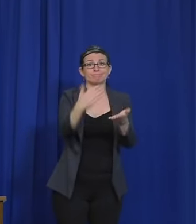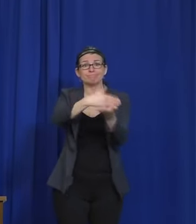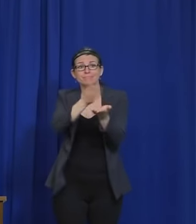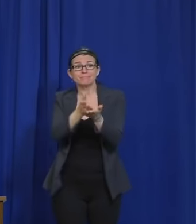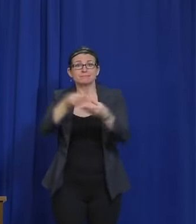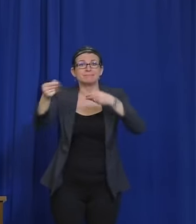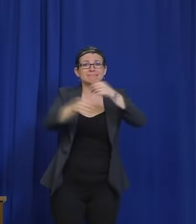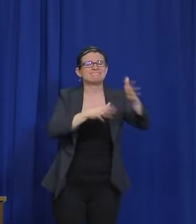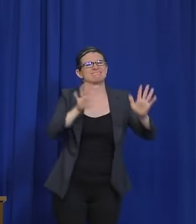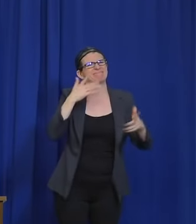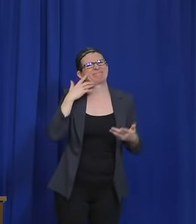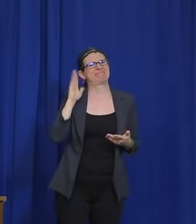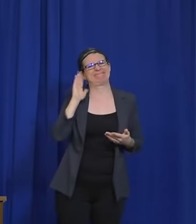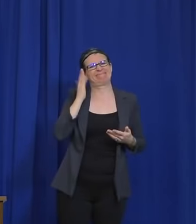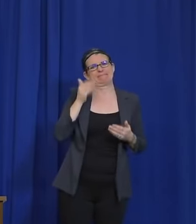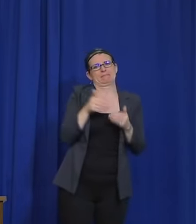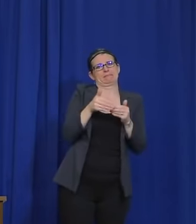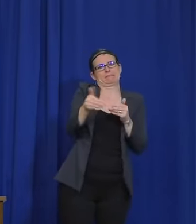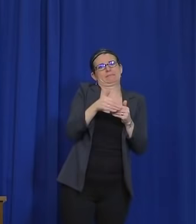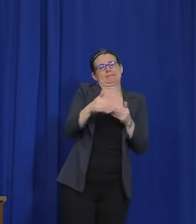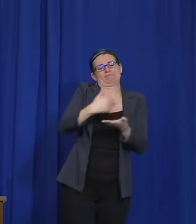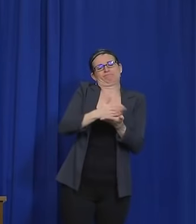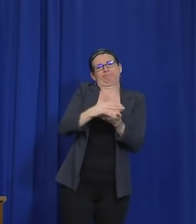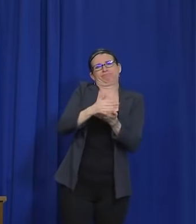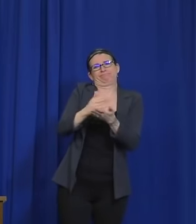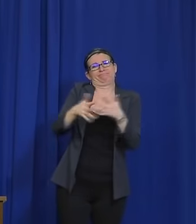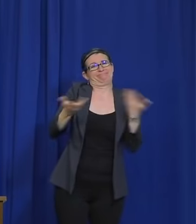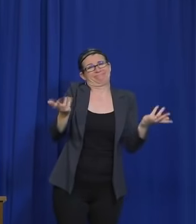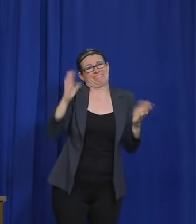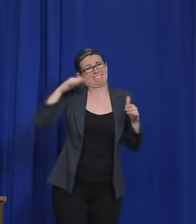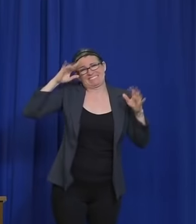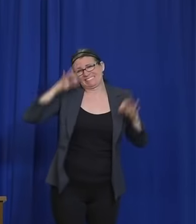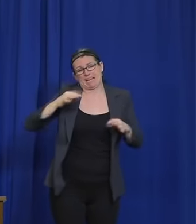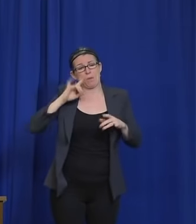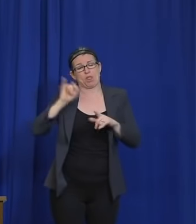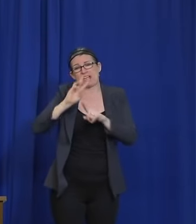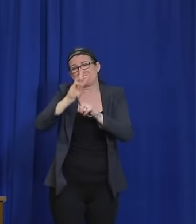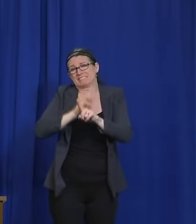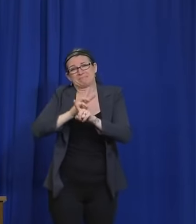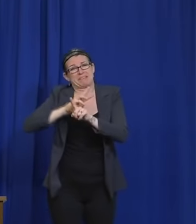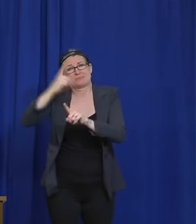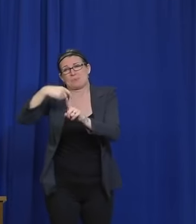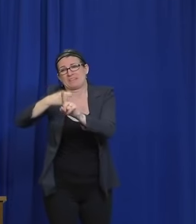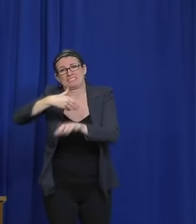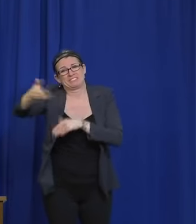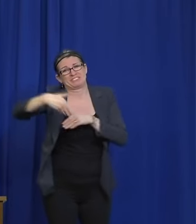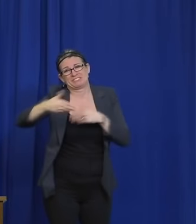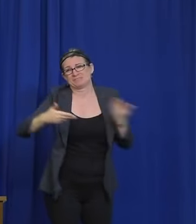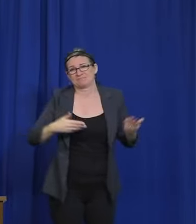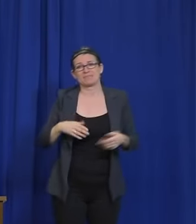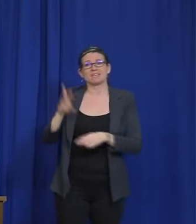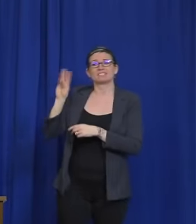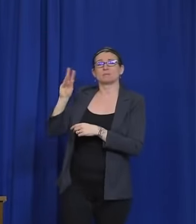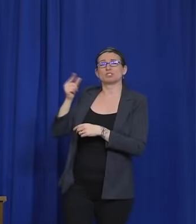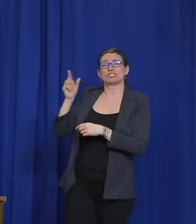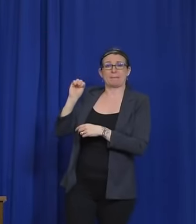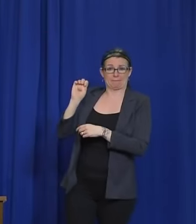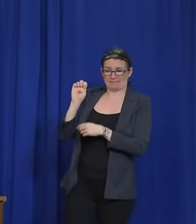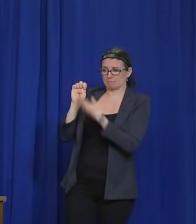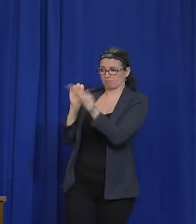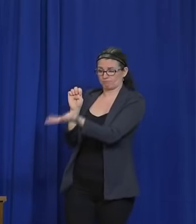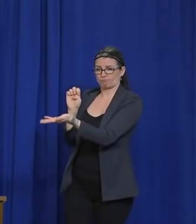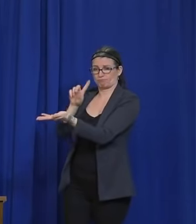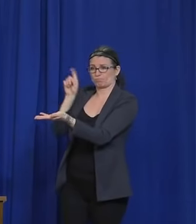budget. Next, we'll turn to Brad Rogers from WGME. Brad, do you have a question? Yes.